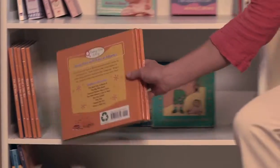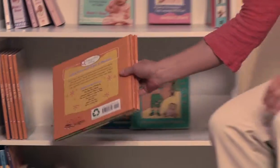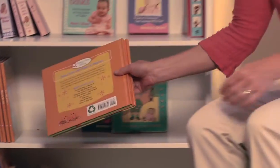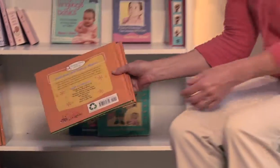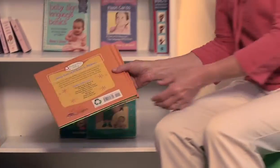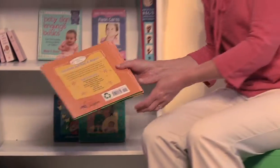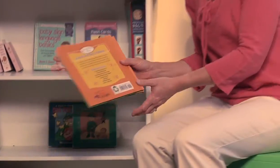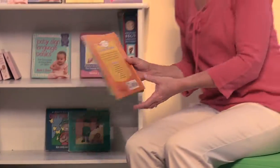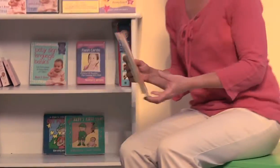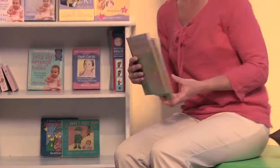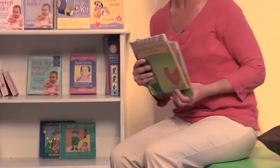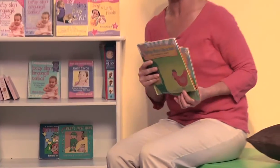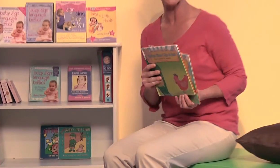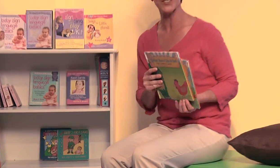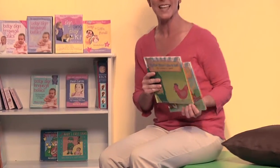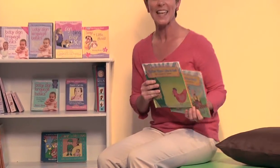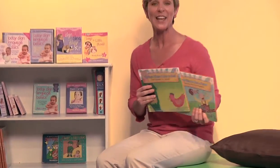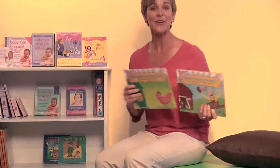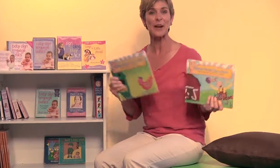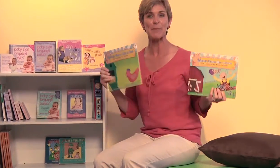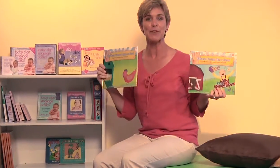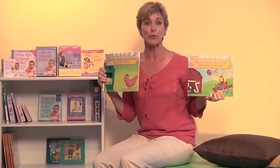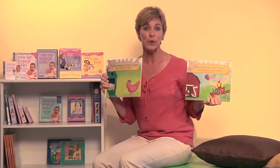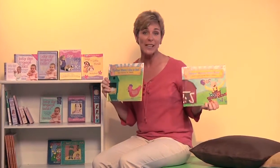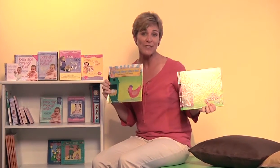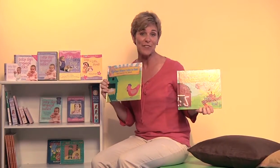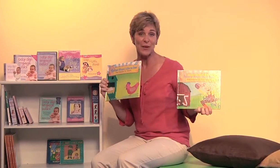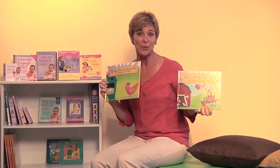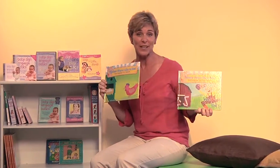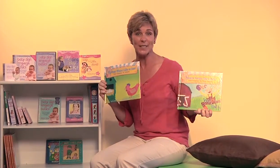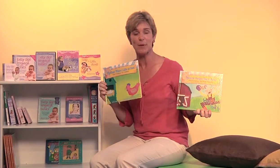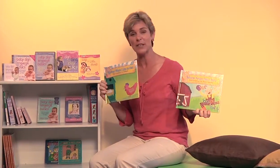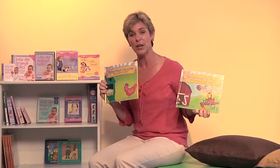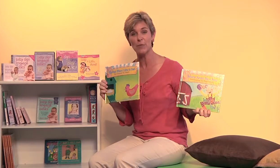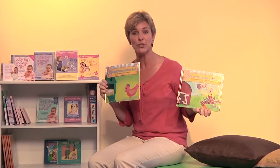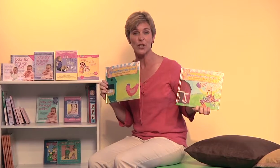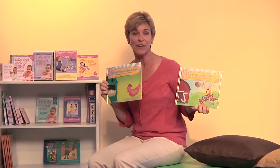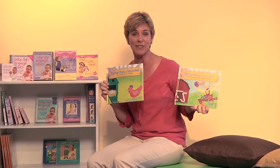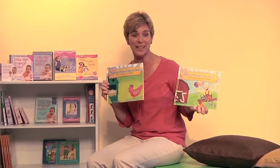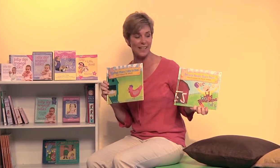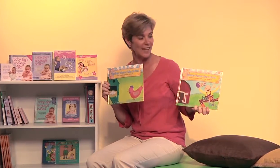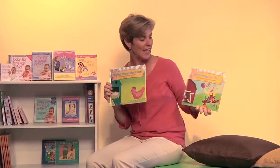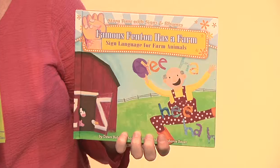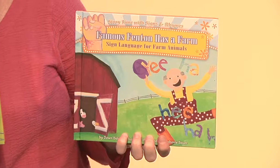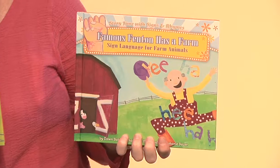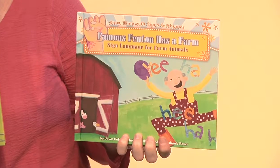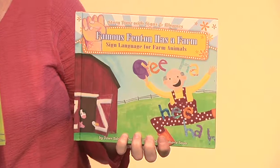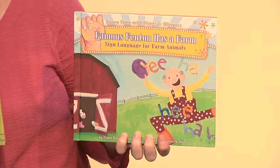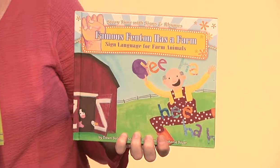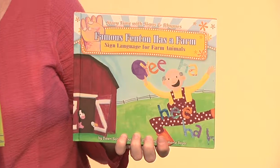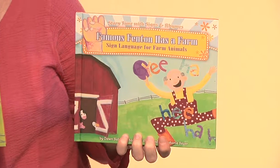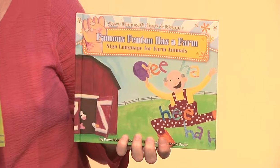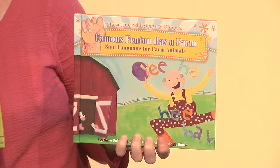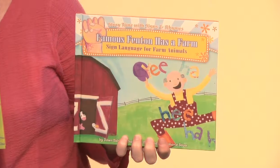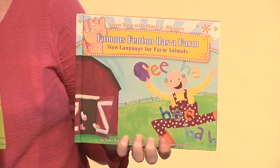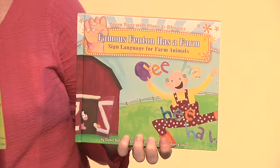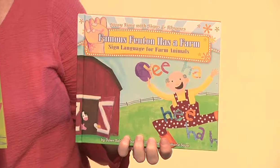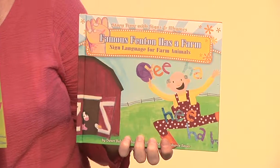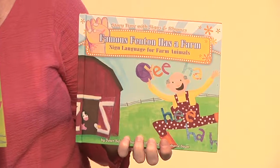Speaking of books with animal pictures, here are a couple of really fun ones by Don Pshavnik, published by Magic Wagon, a division of